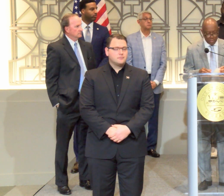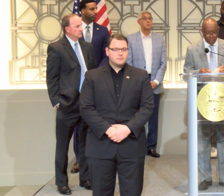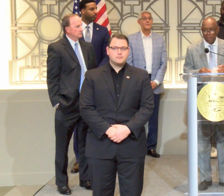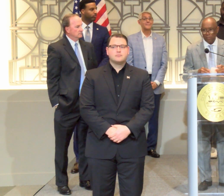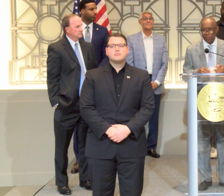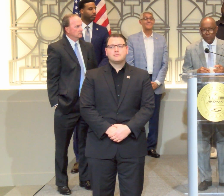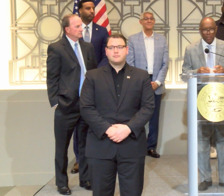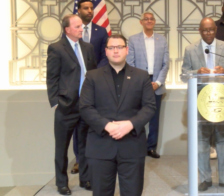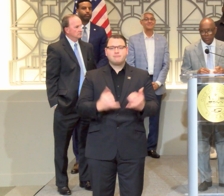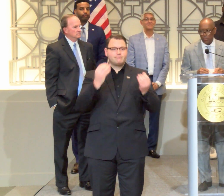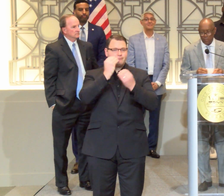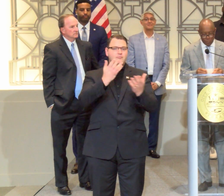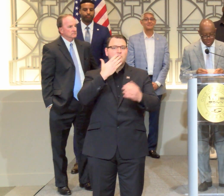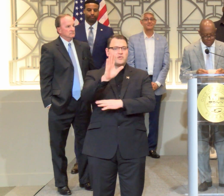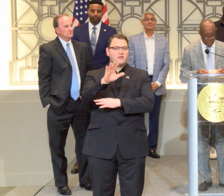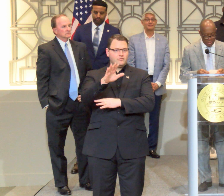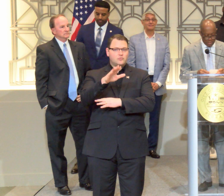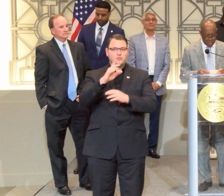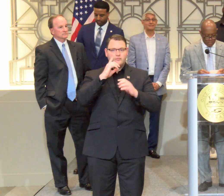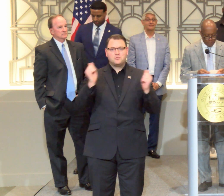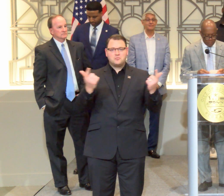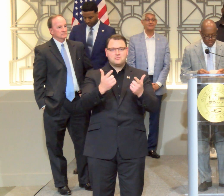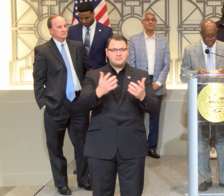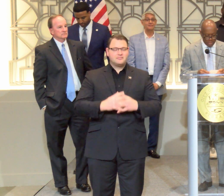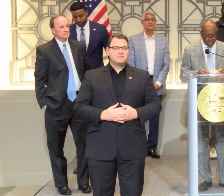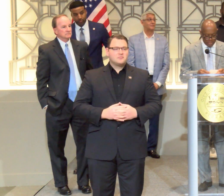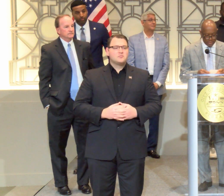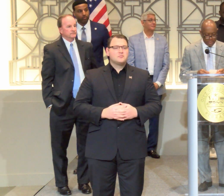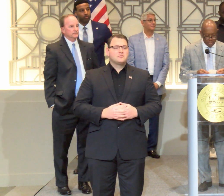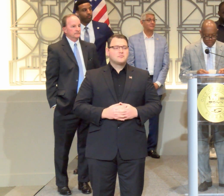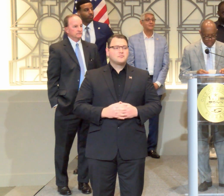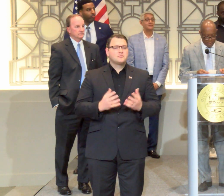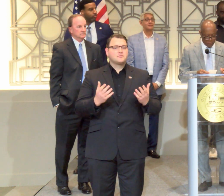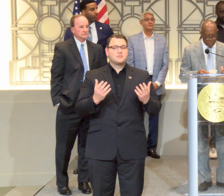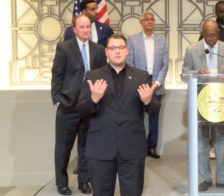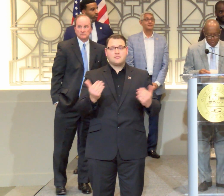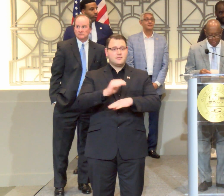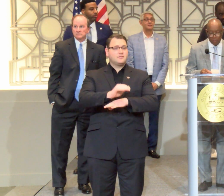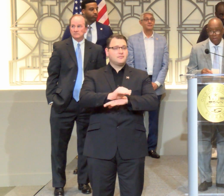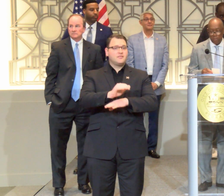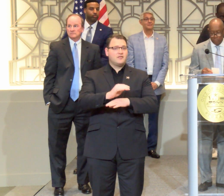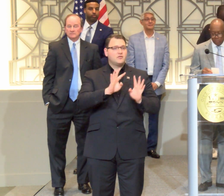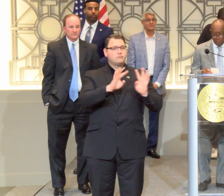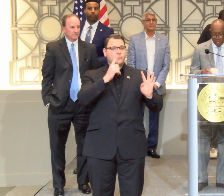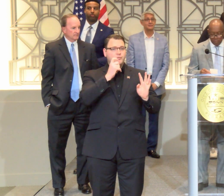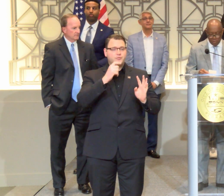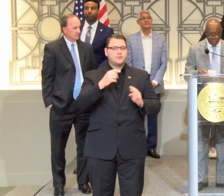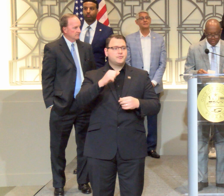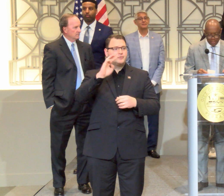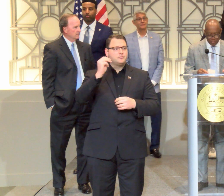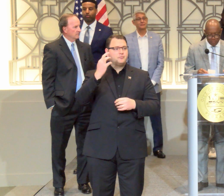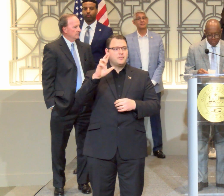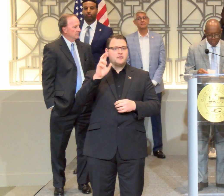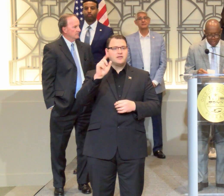Okay, let me say good afternoon to everyone. Um, and this evening I have with me Mayor Pro Tem Dave